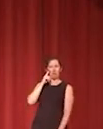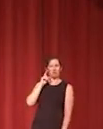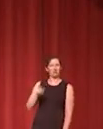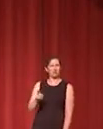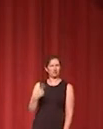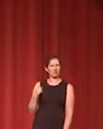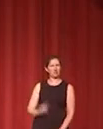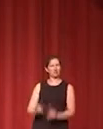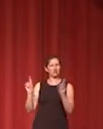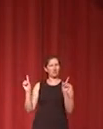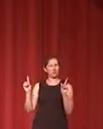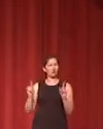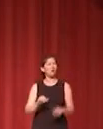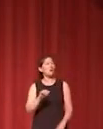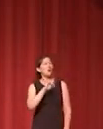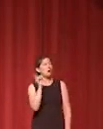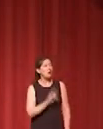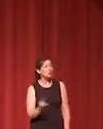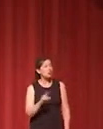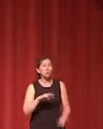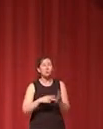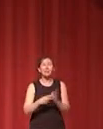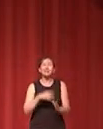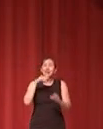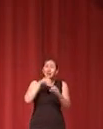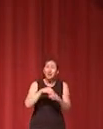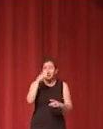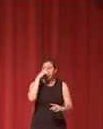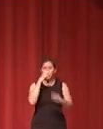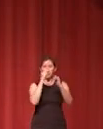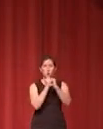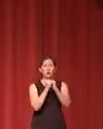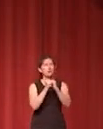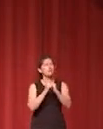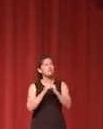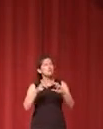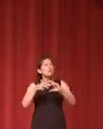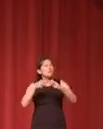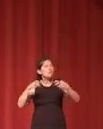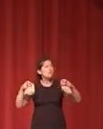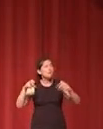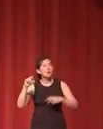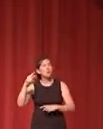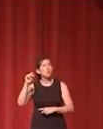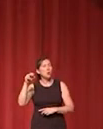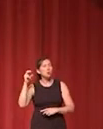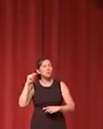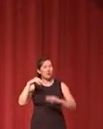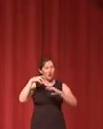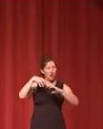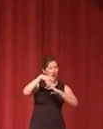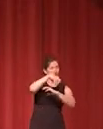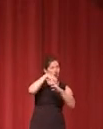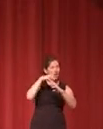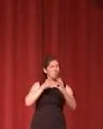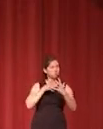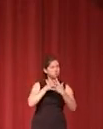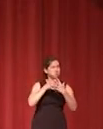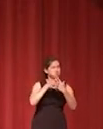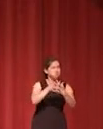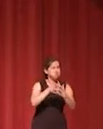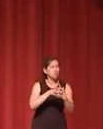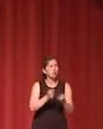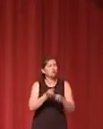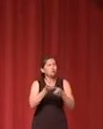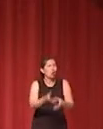buildups that cause that dementia. But you can see there's a lot of different causes. So Alzheimer's is shown in the pie